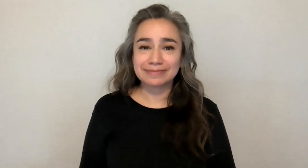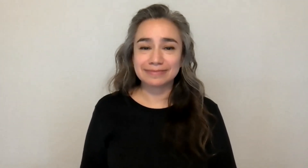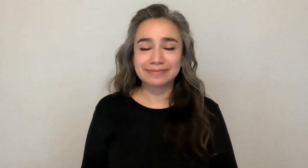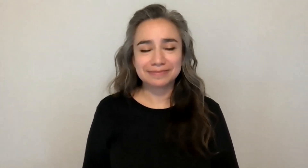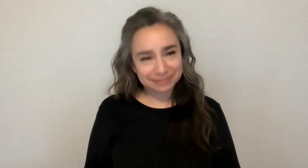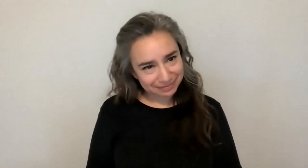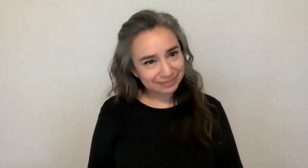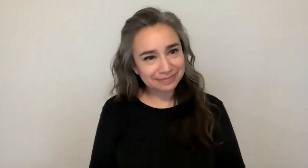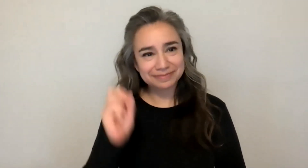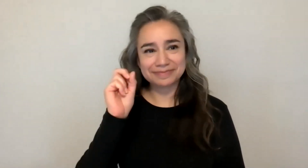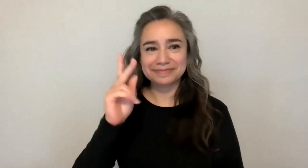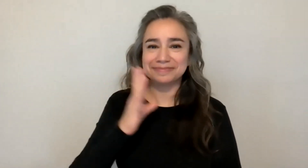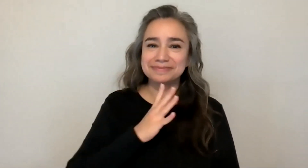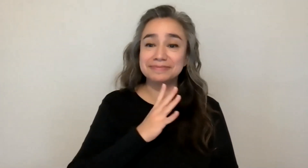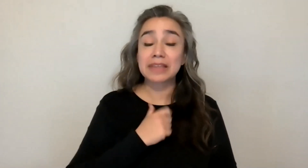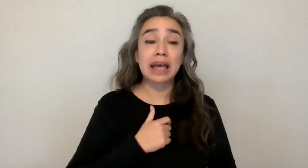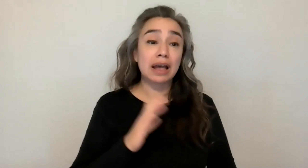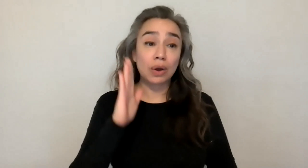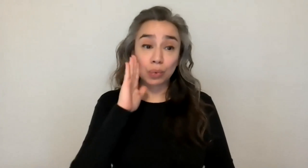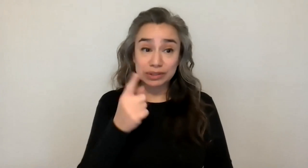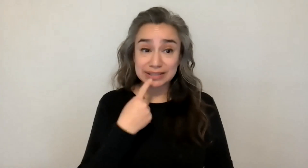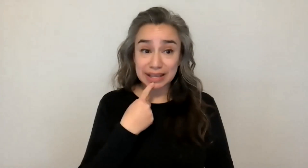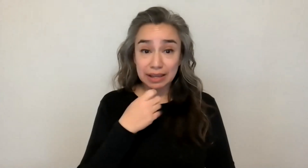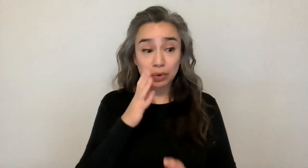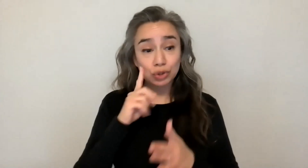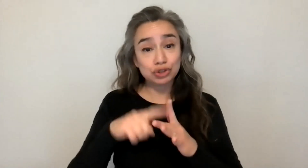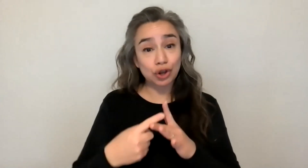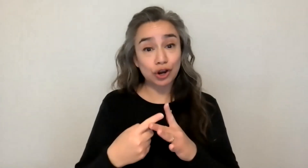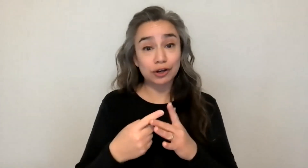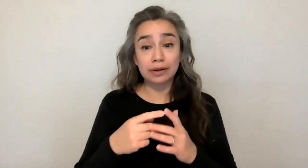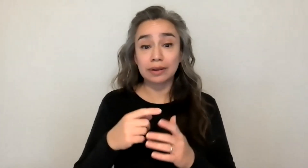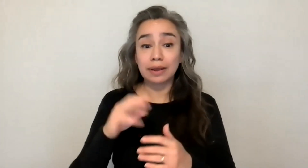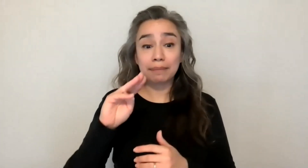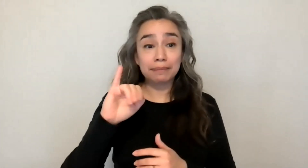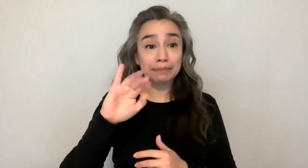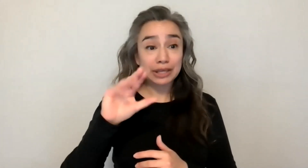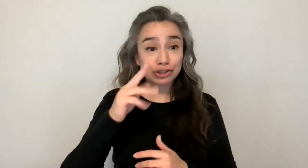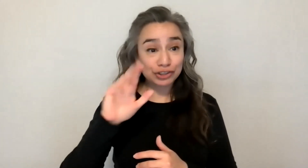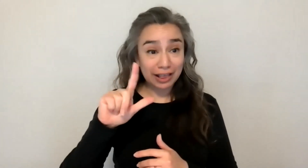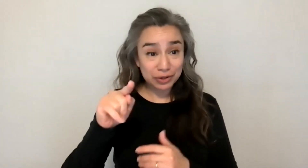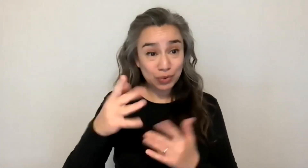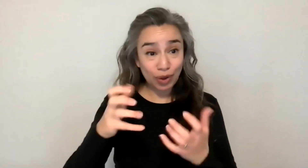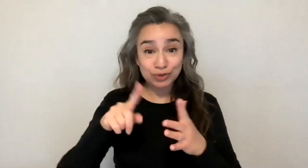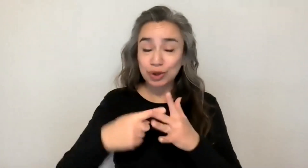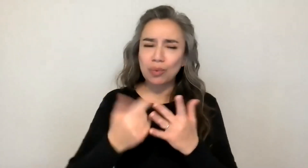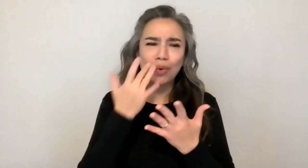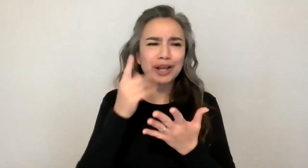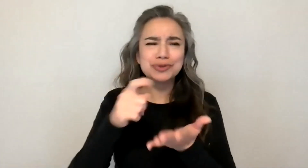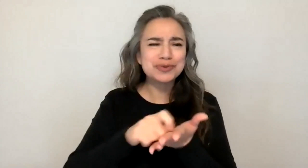All right. So I would say we'll get started. So Michelle, you want to just kick off? Why'd you write the